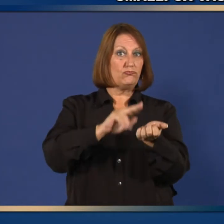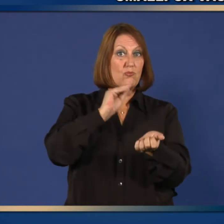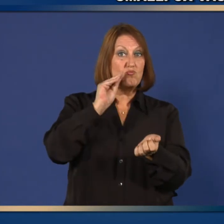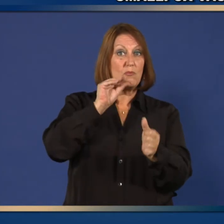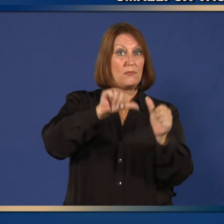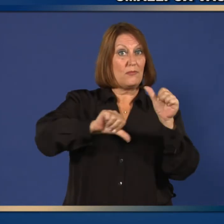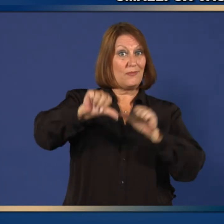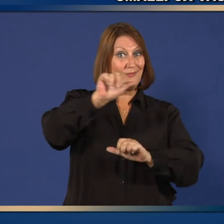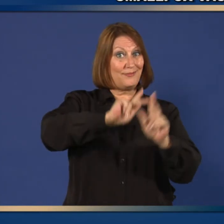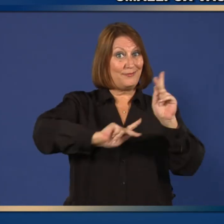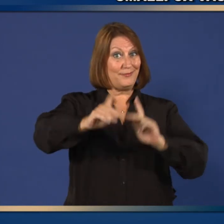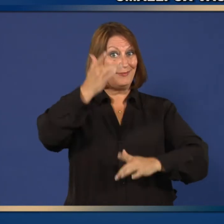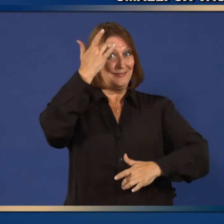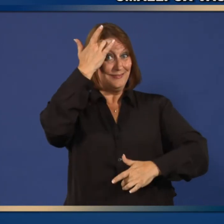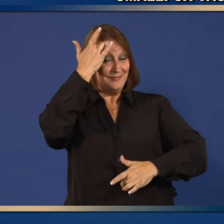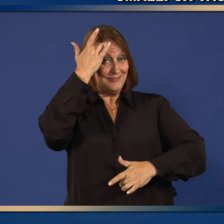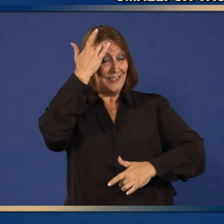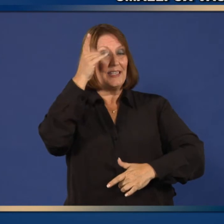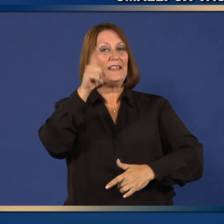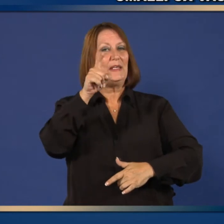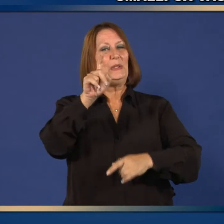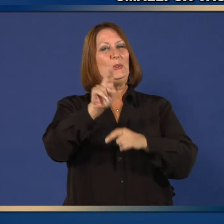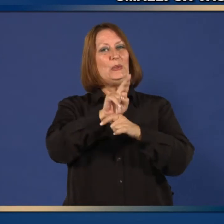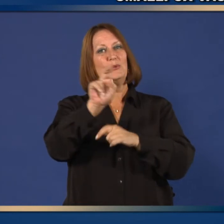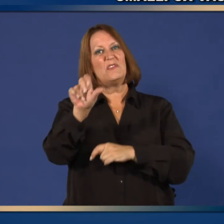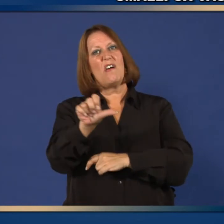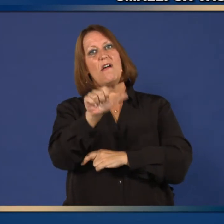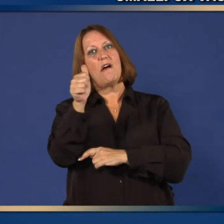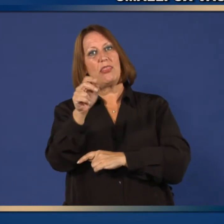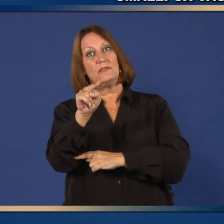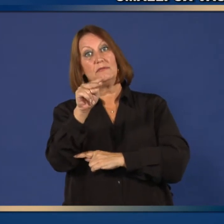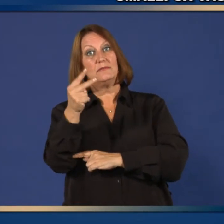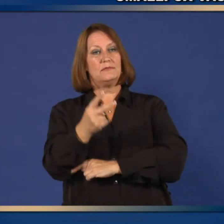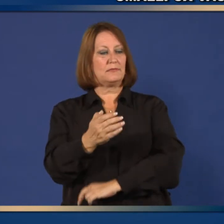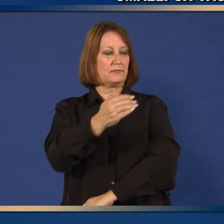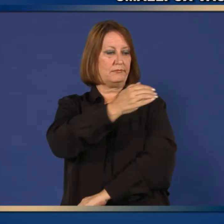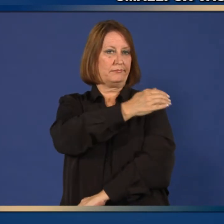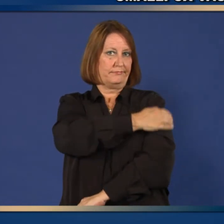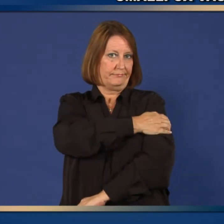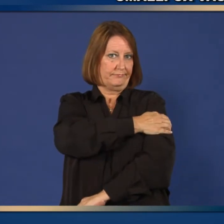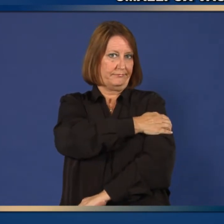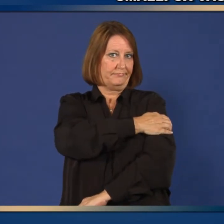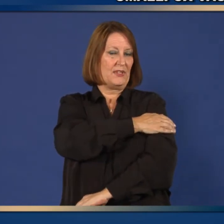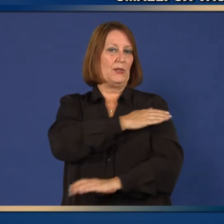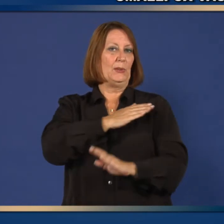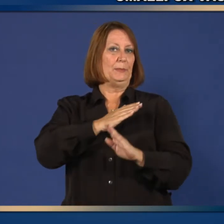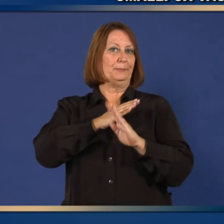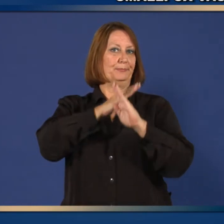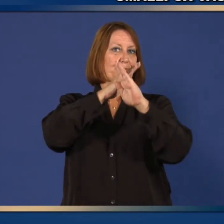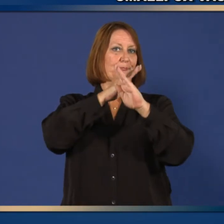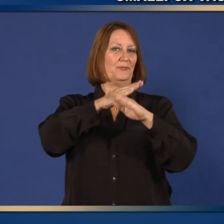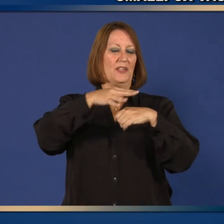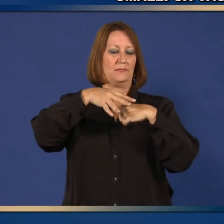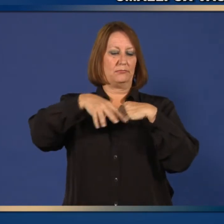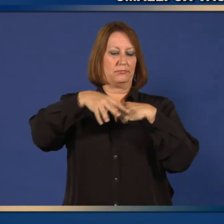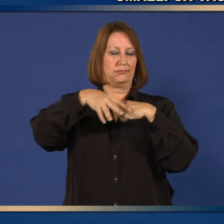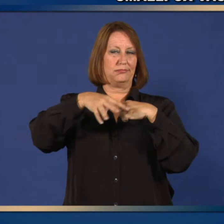bandage. This type of bandage allows air to flow through, but not